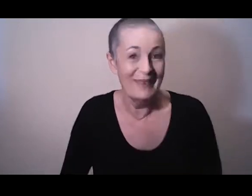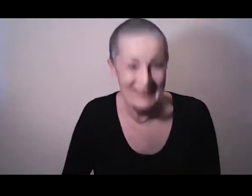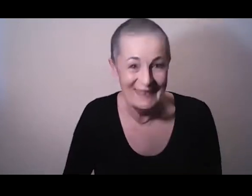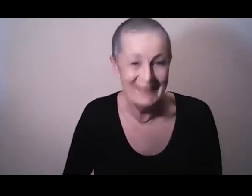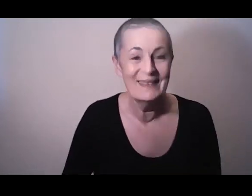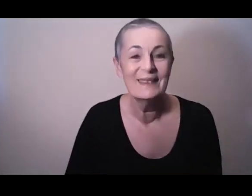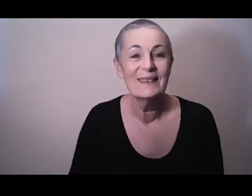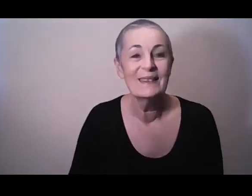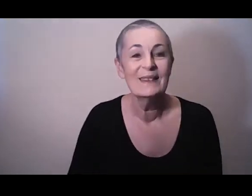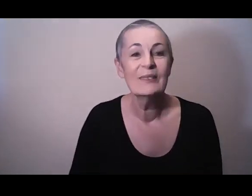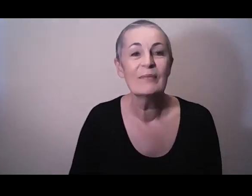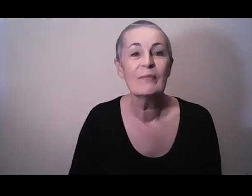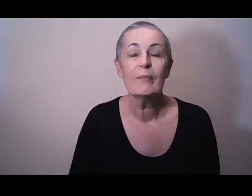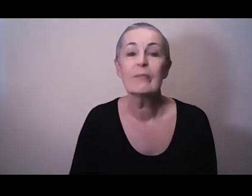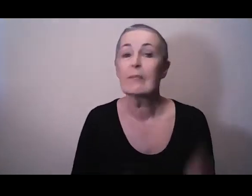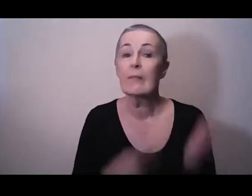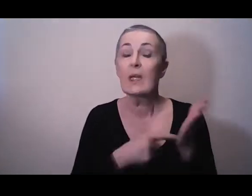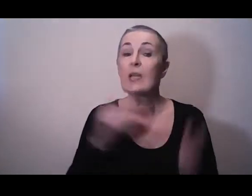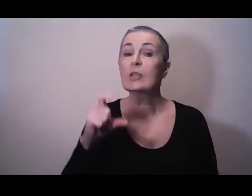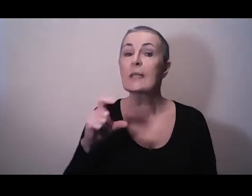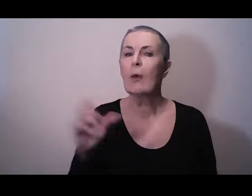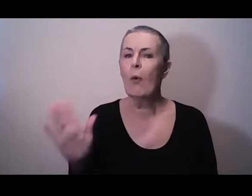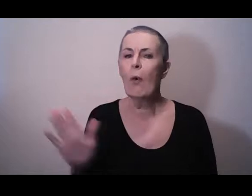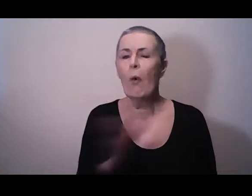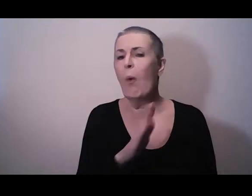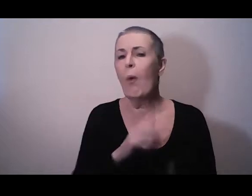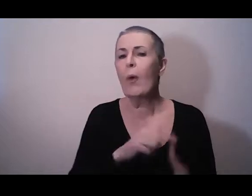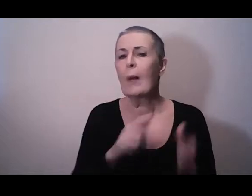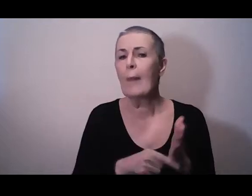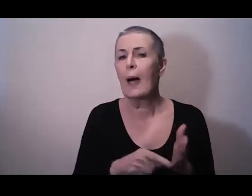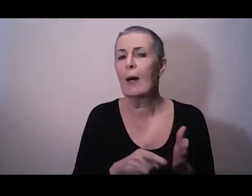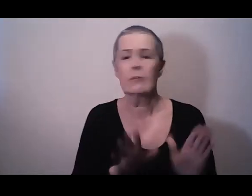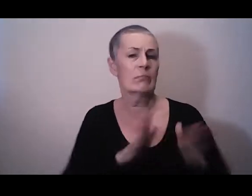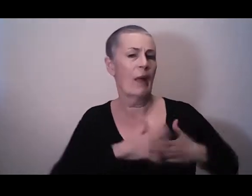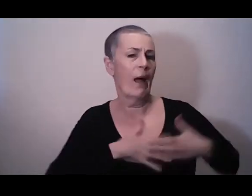Remember that the Tai Chi Qigong is all about being healthy.